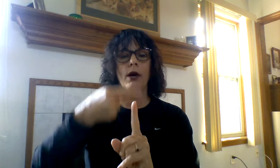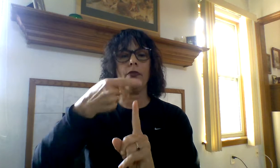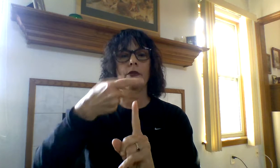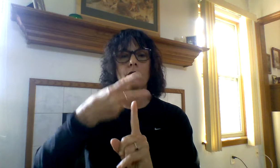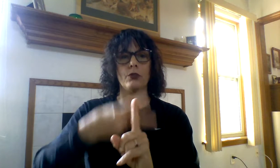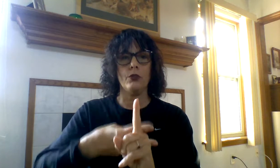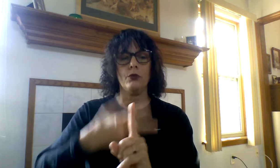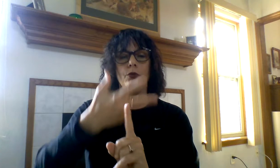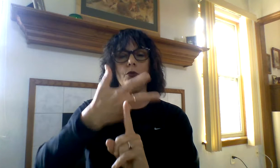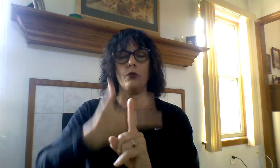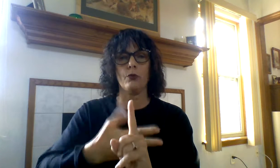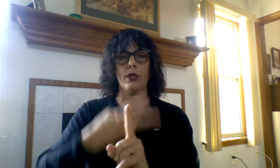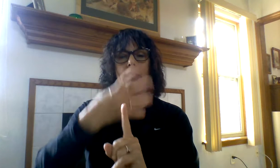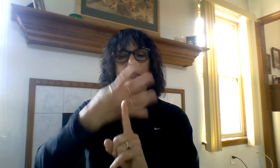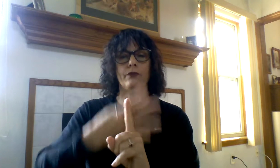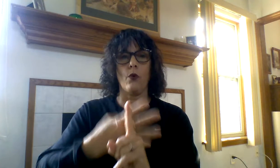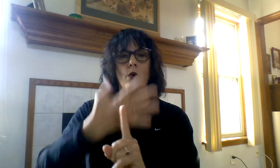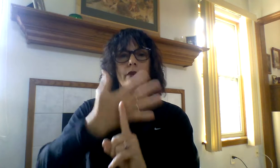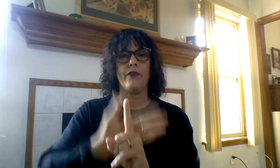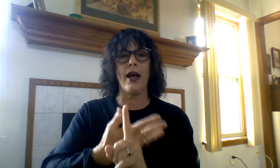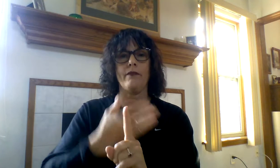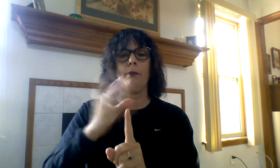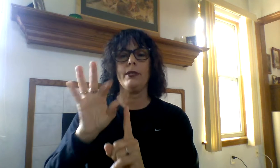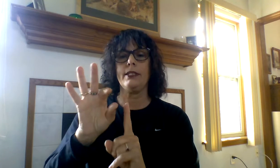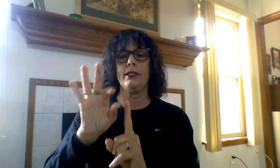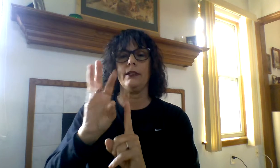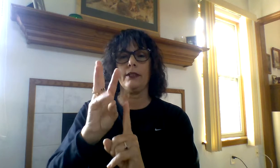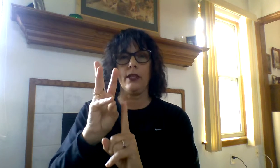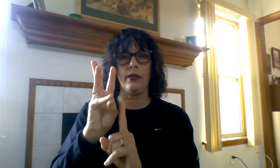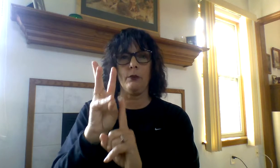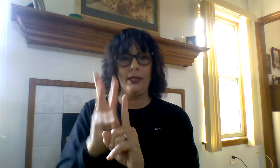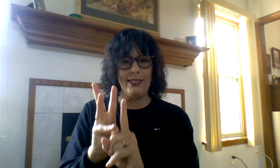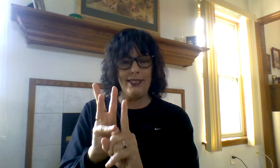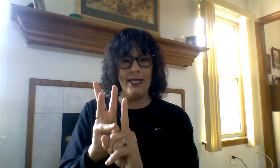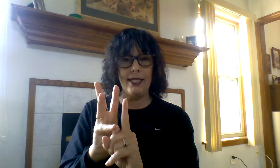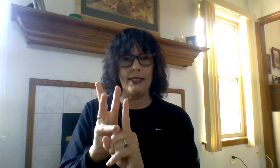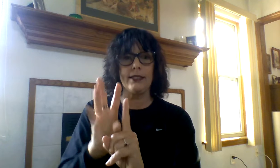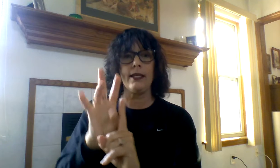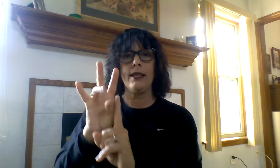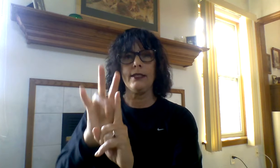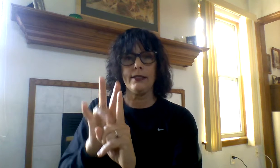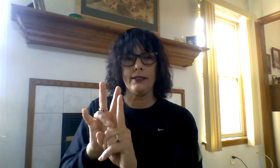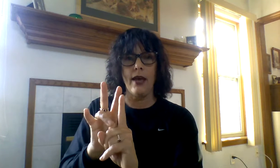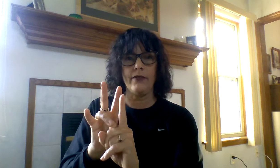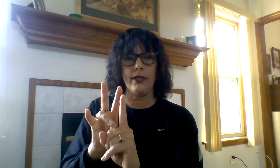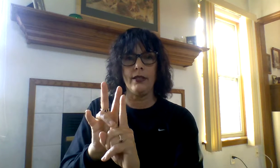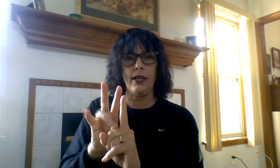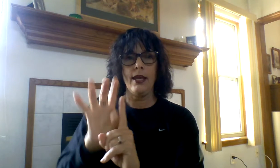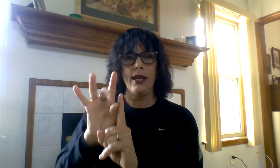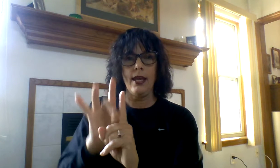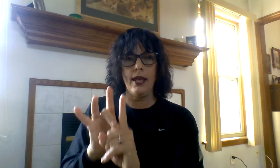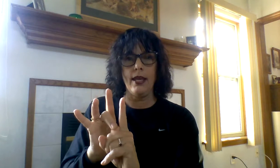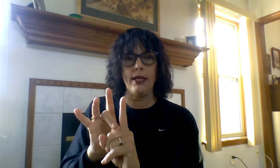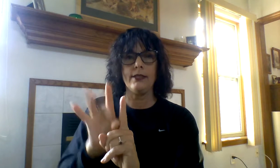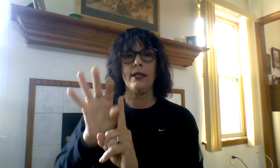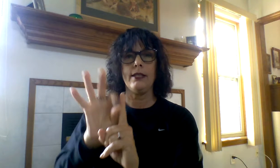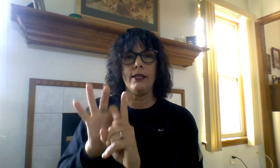month, 2, 3, 4, 5, up until, then it'll be 6, 7, 8,